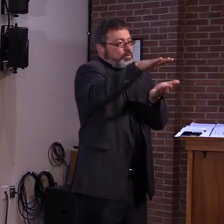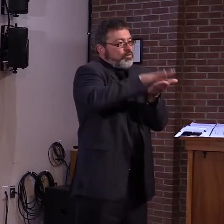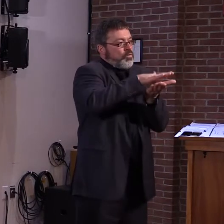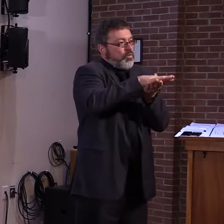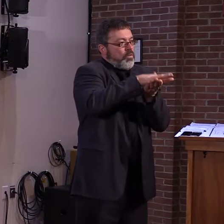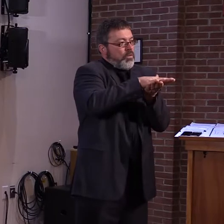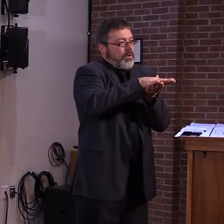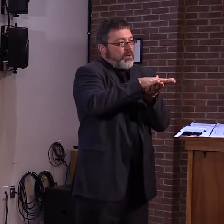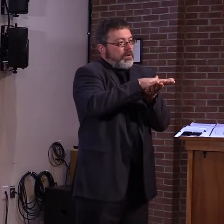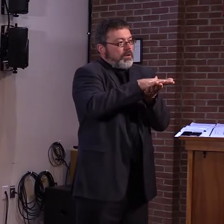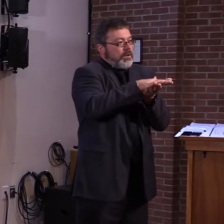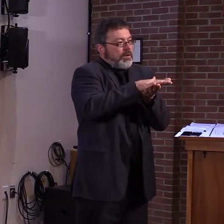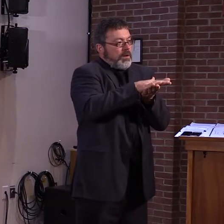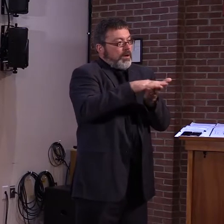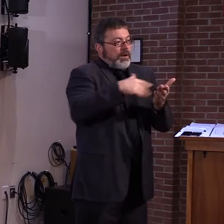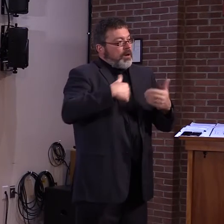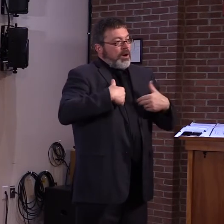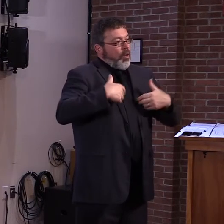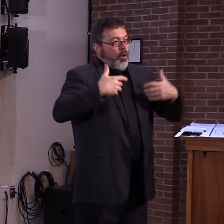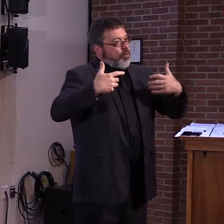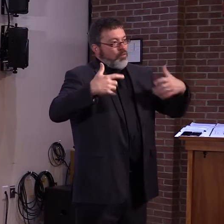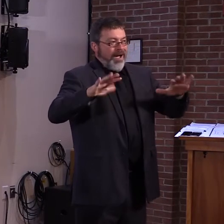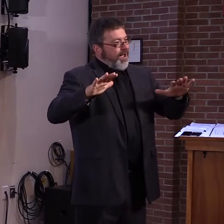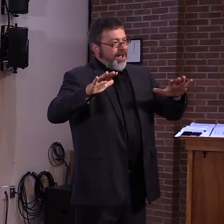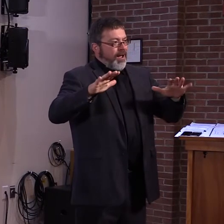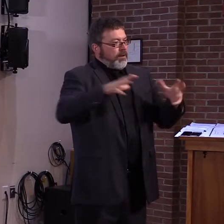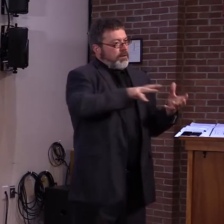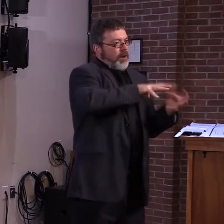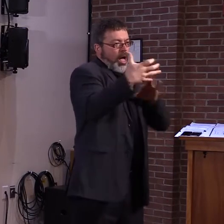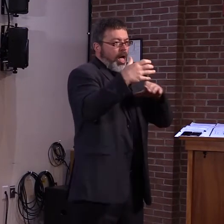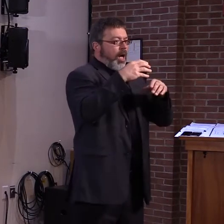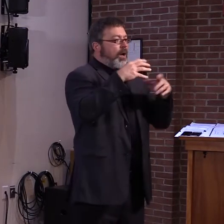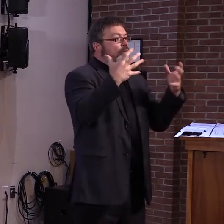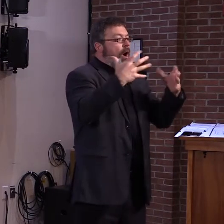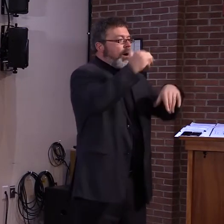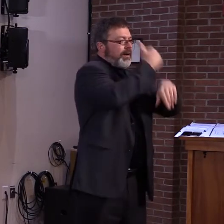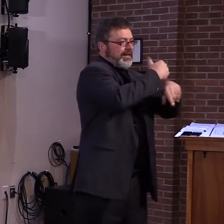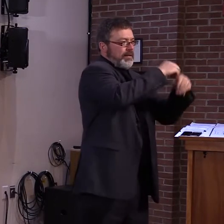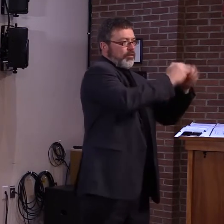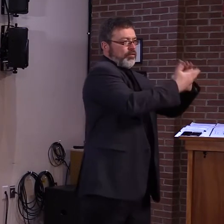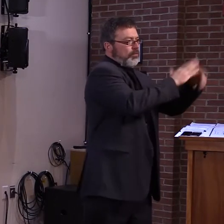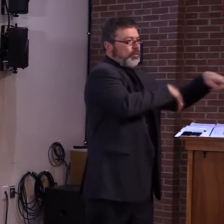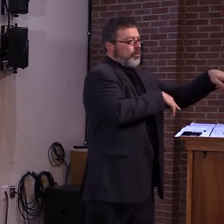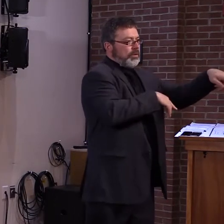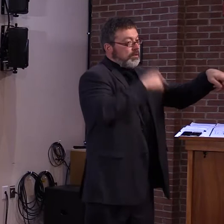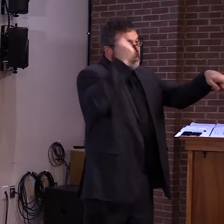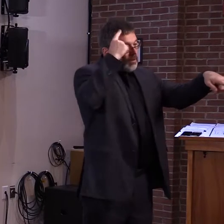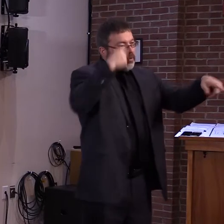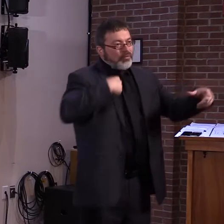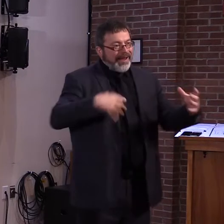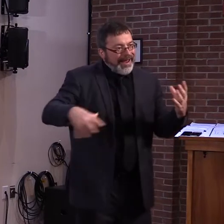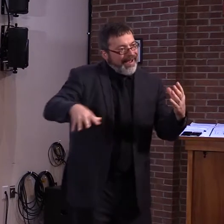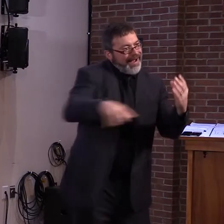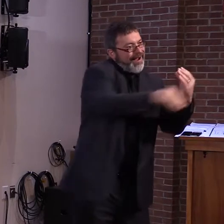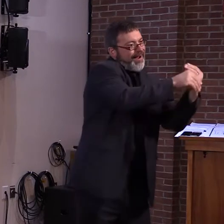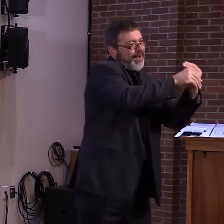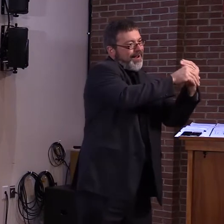after-school, or youth-serving organizations in this state. Remember, hopefully, this is a temporary